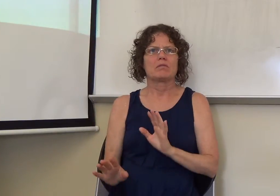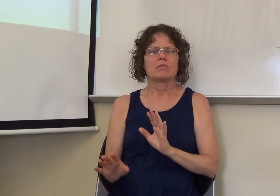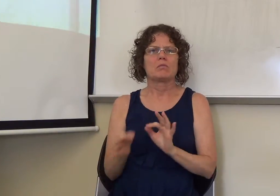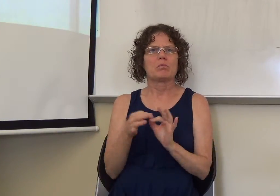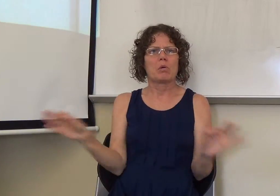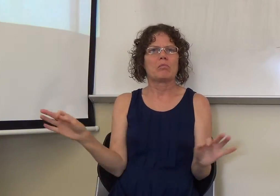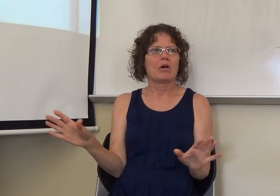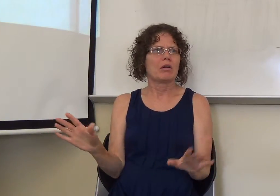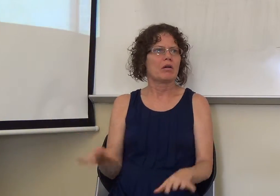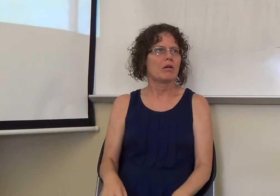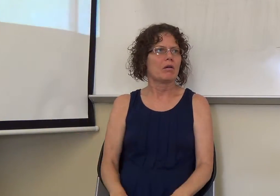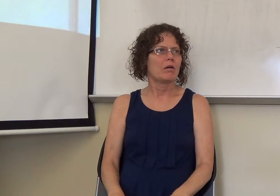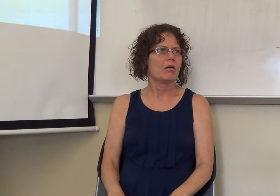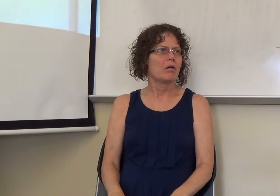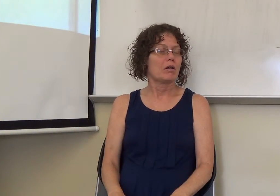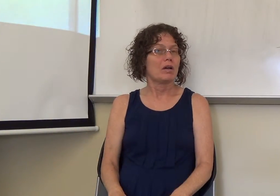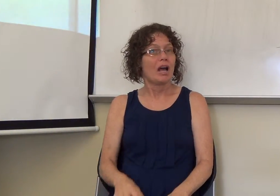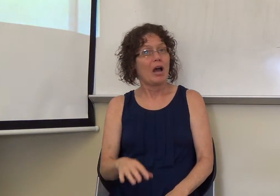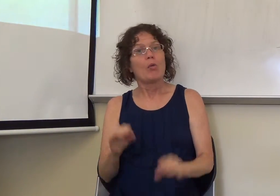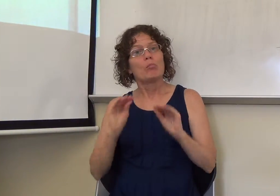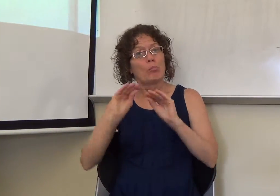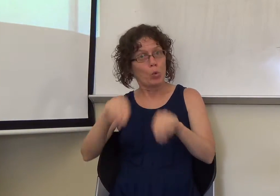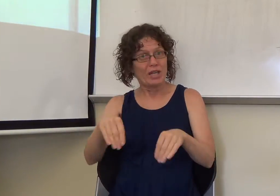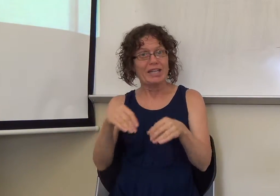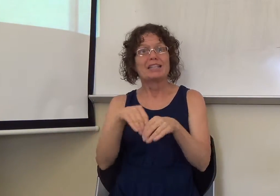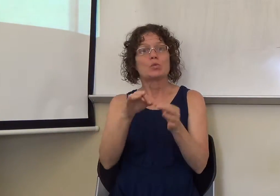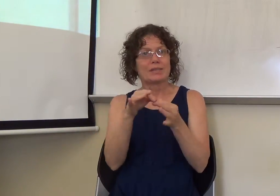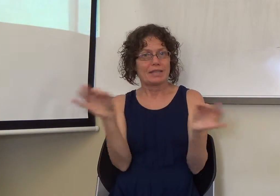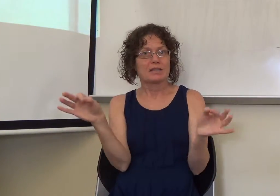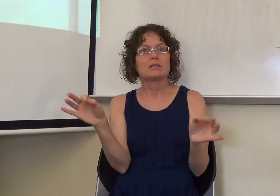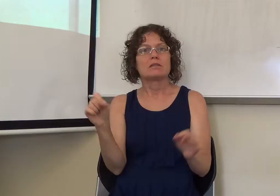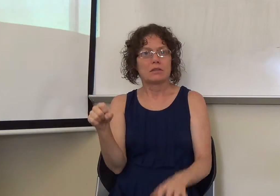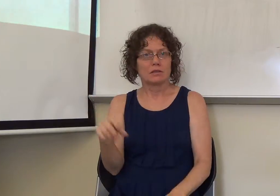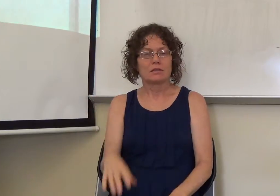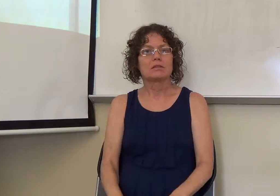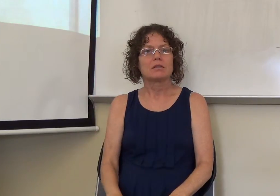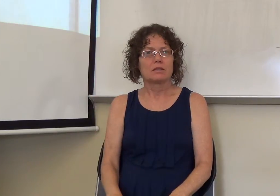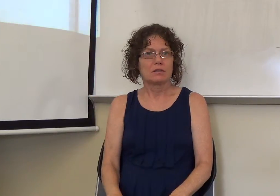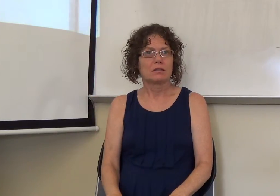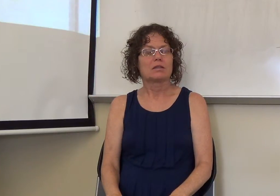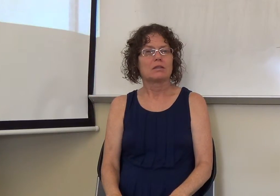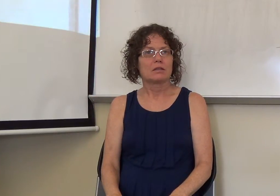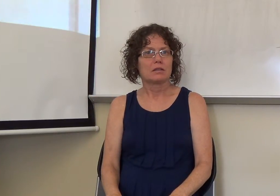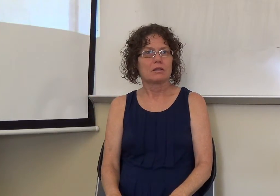Okay. Put it into a sentence. Again, this is where our old friends,